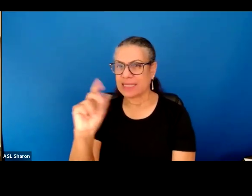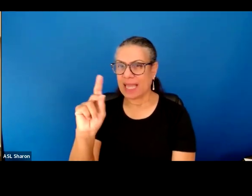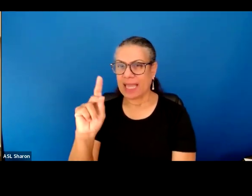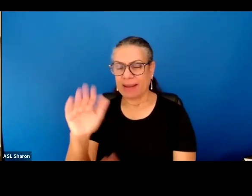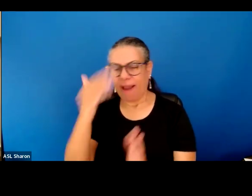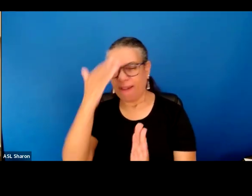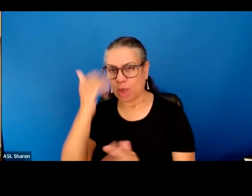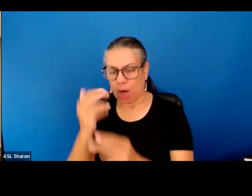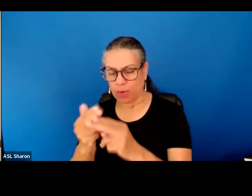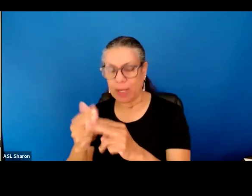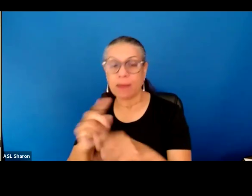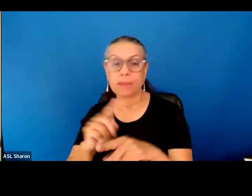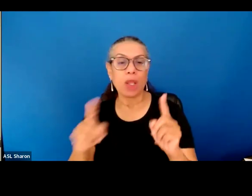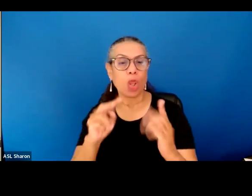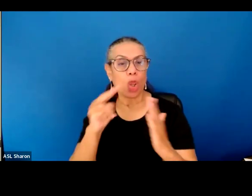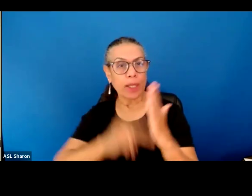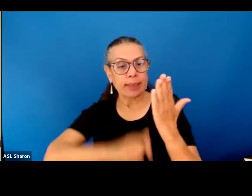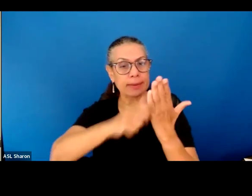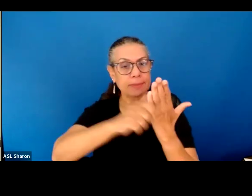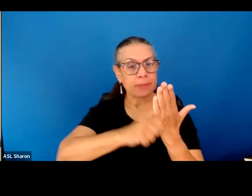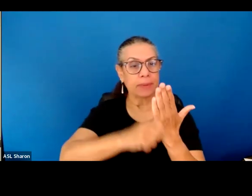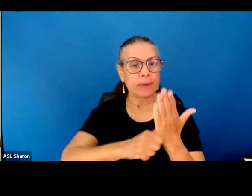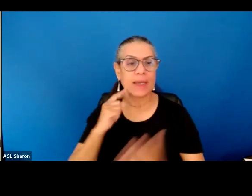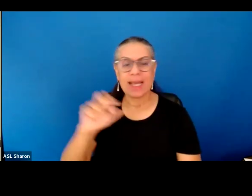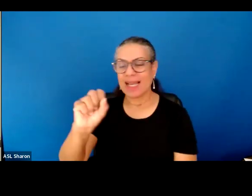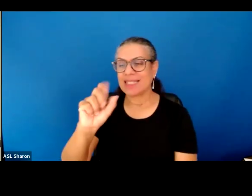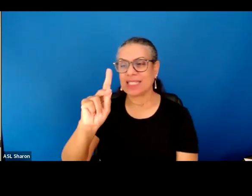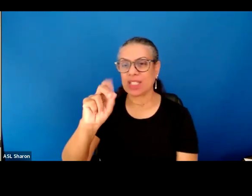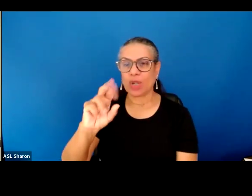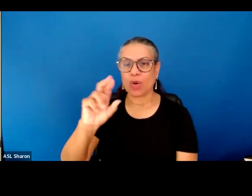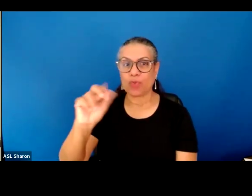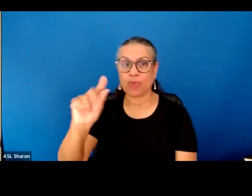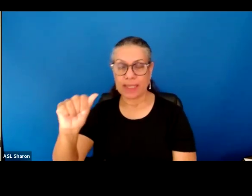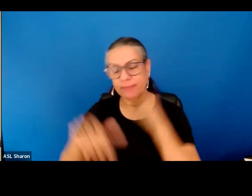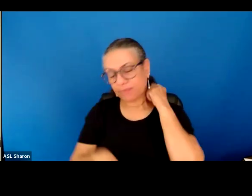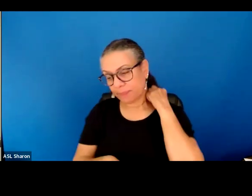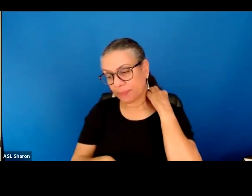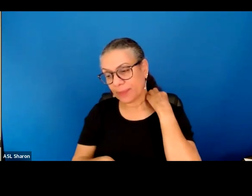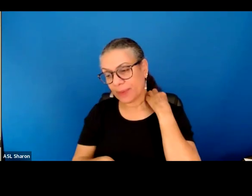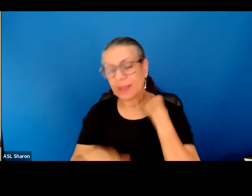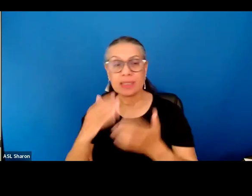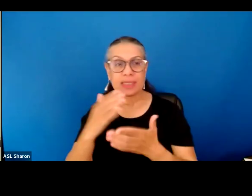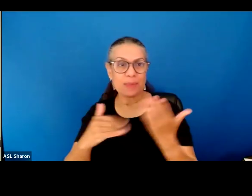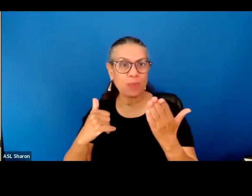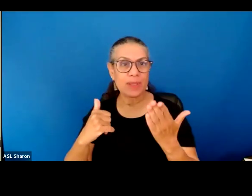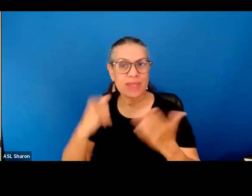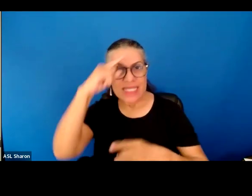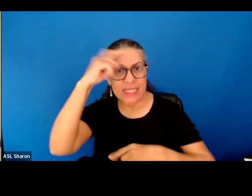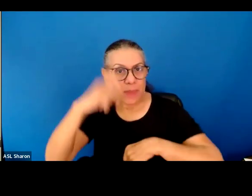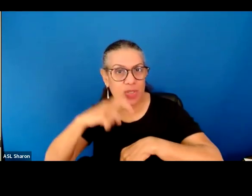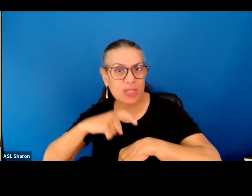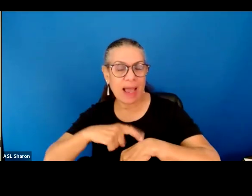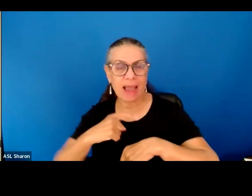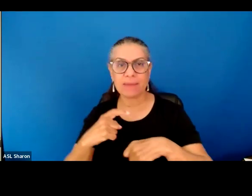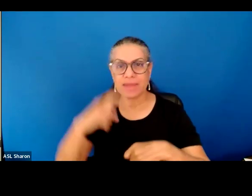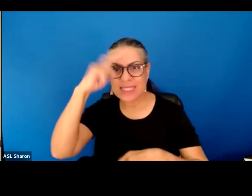the catalog and emails that came through to BPS parents of all of the robust, free of charge summer options were really incredible